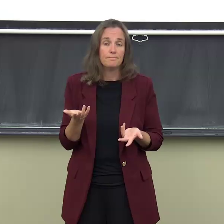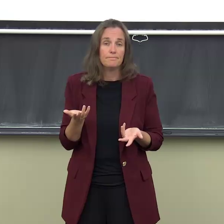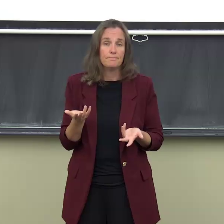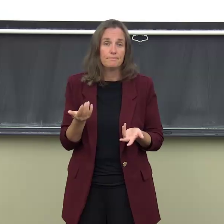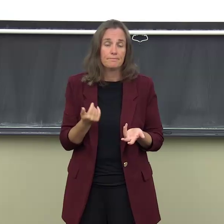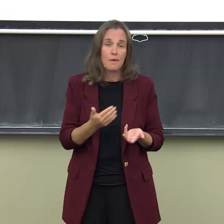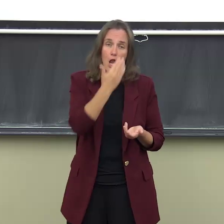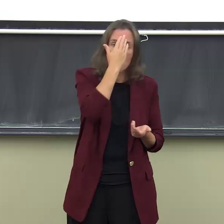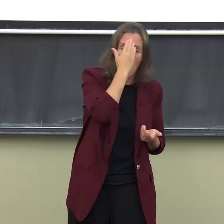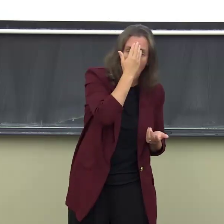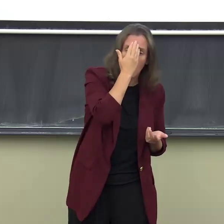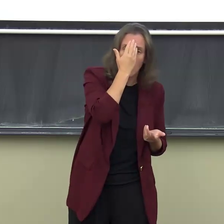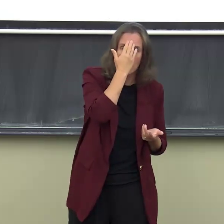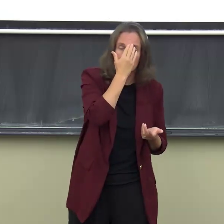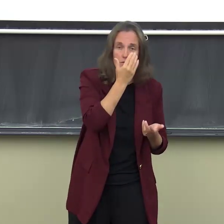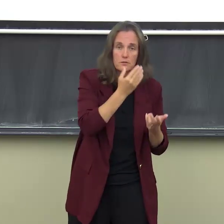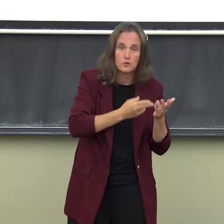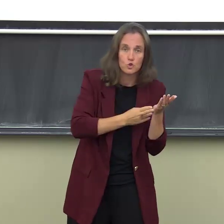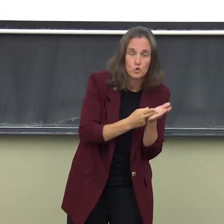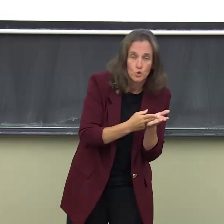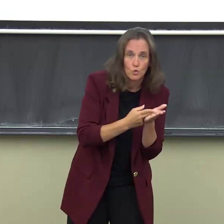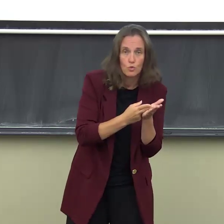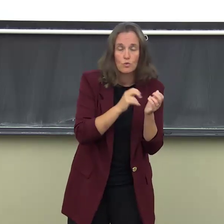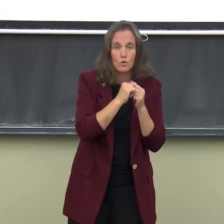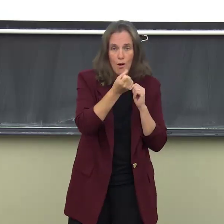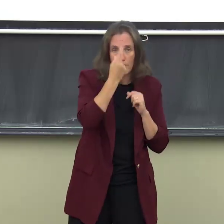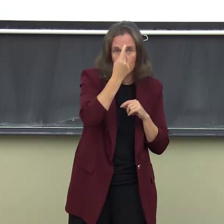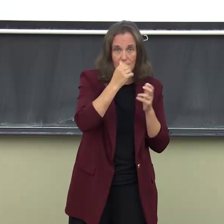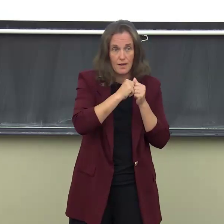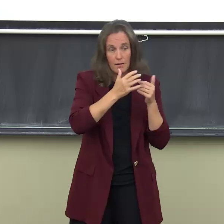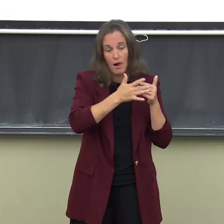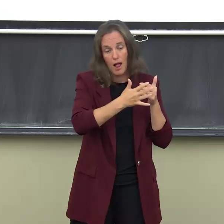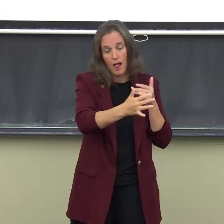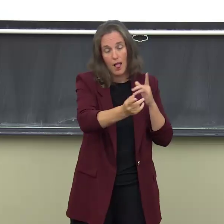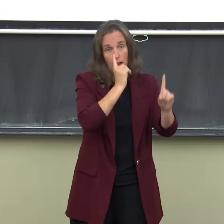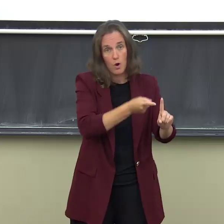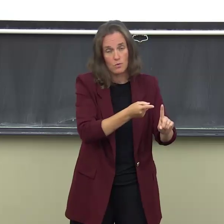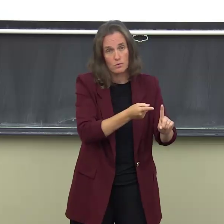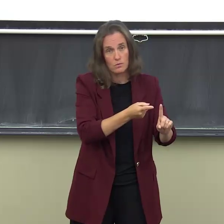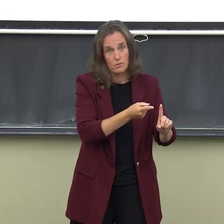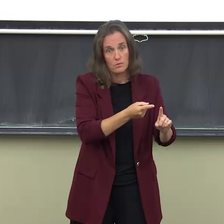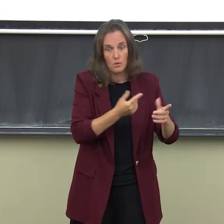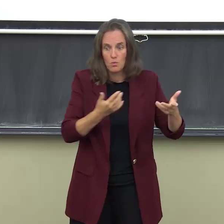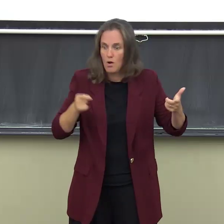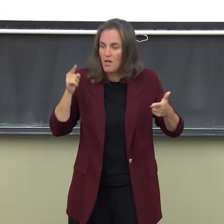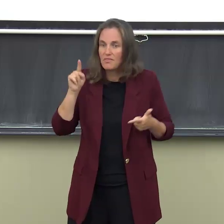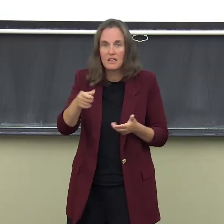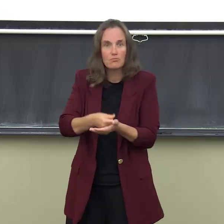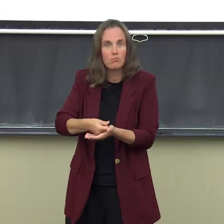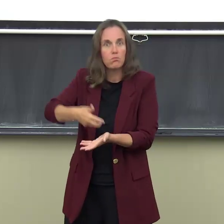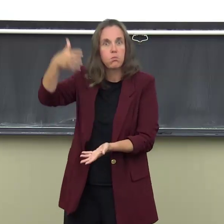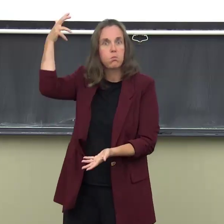knowledge or truth or understanding is the goal, then this is a gold mine of